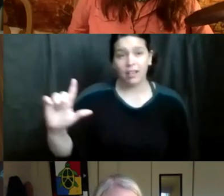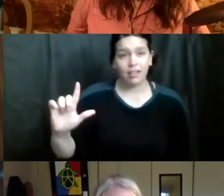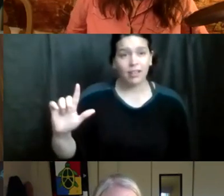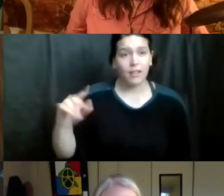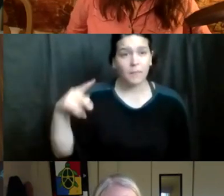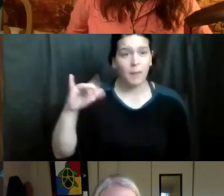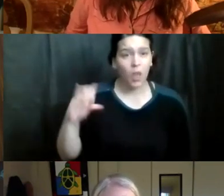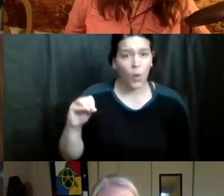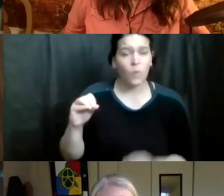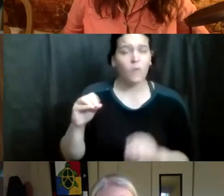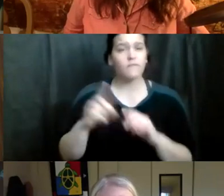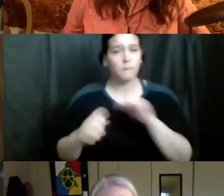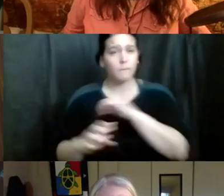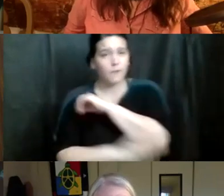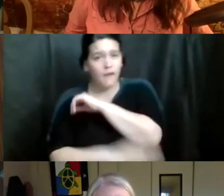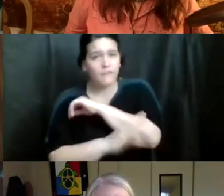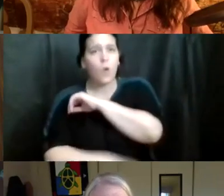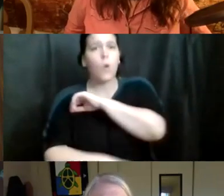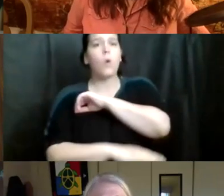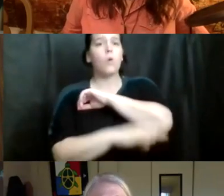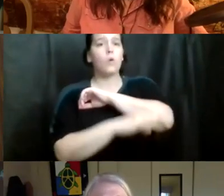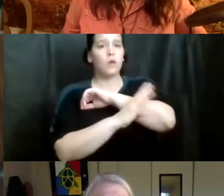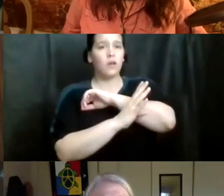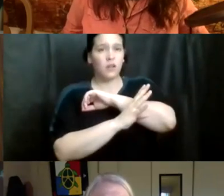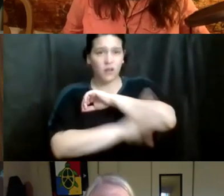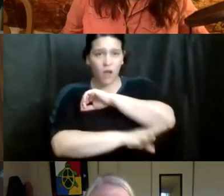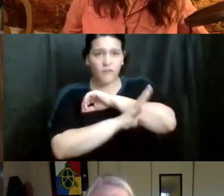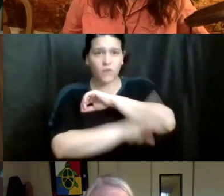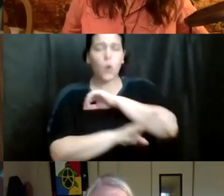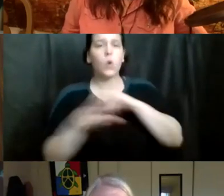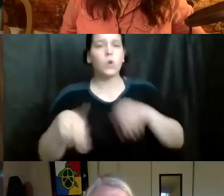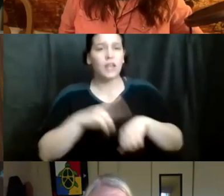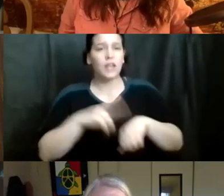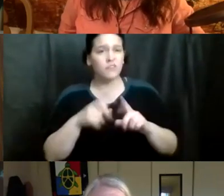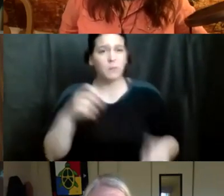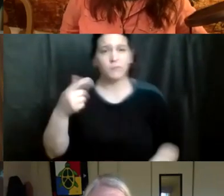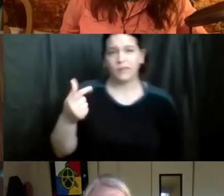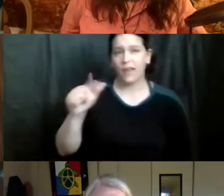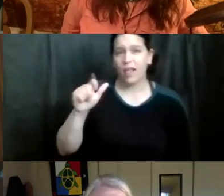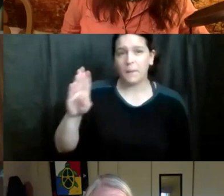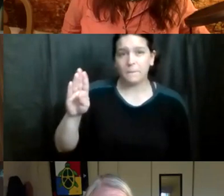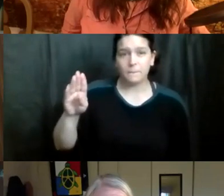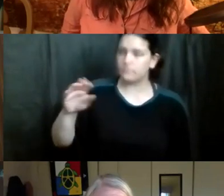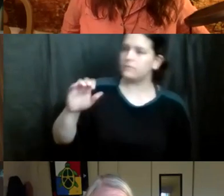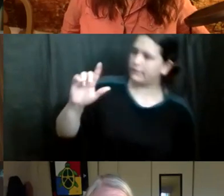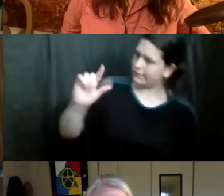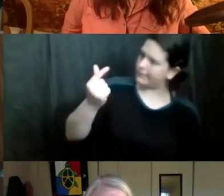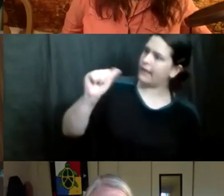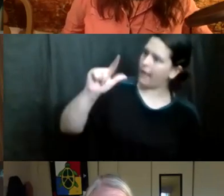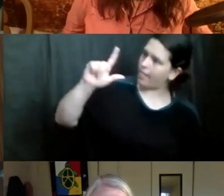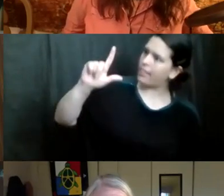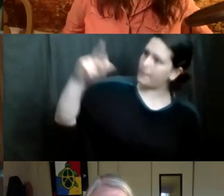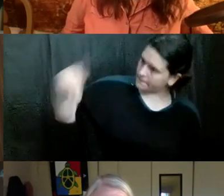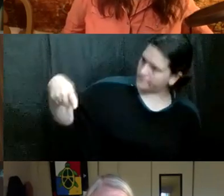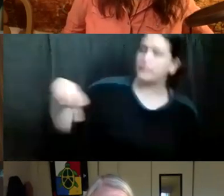She comes from the amazing community of Gallup, New Mexico. She's currently in a pretty fancy, I think it's an